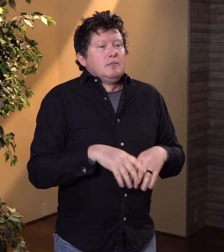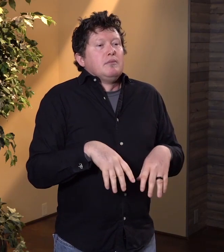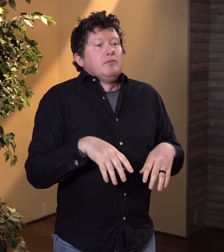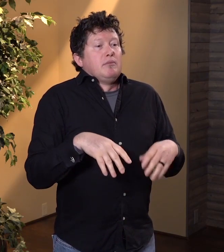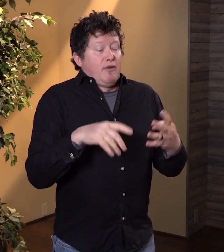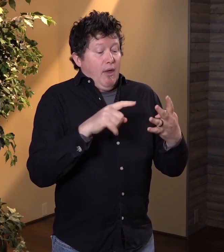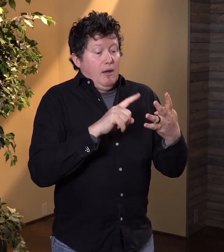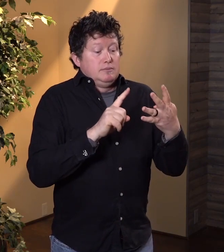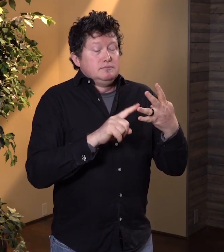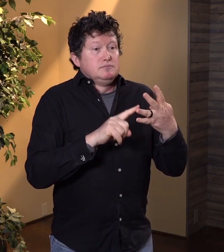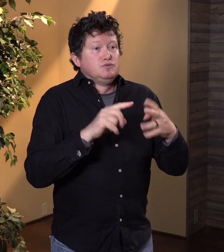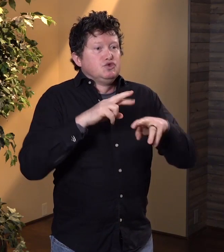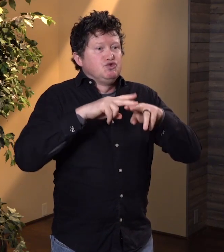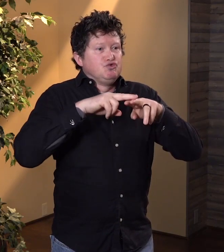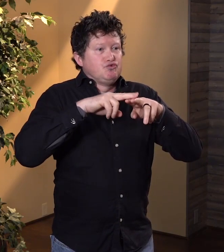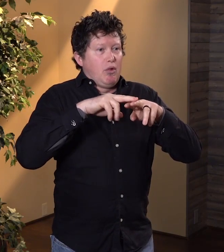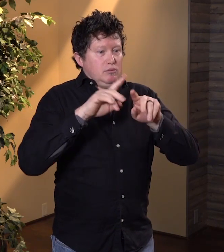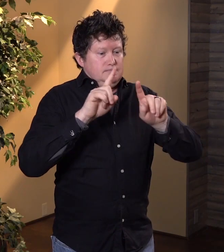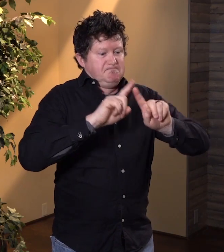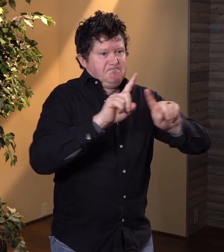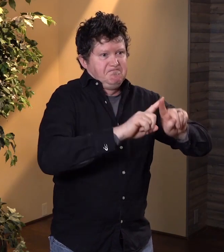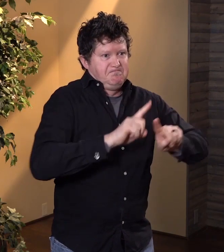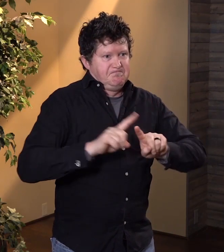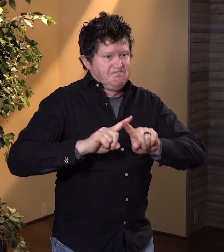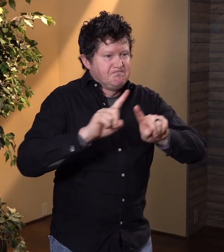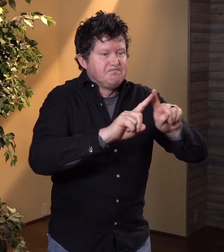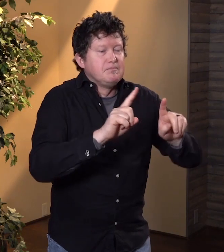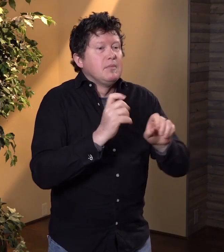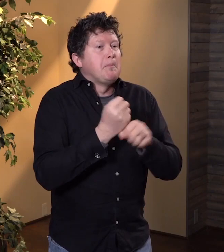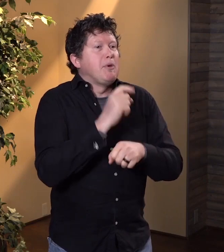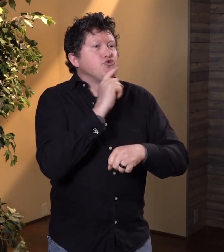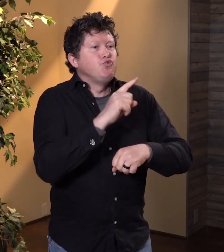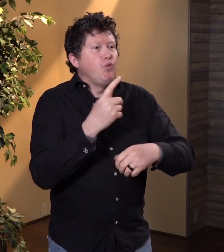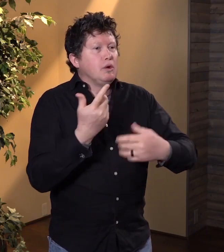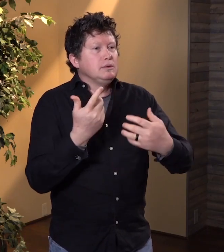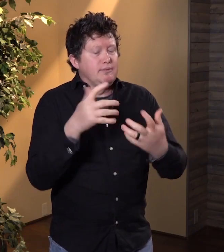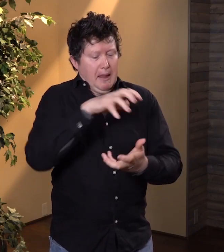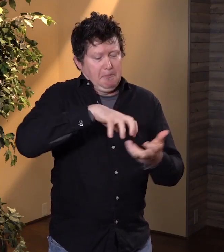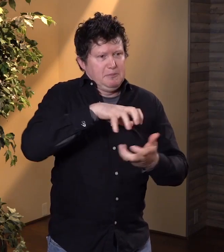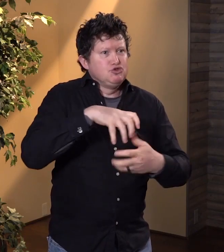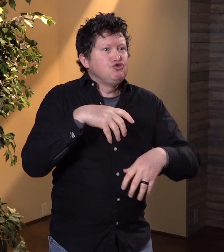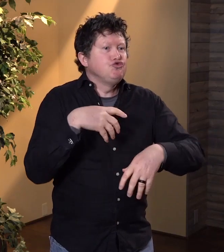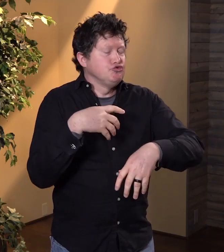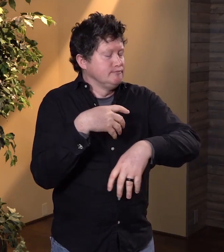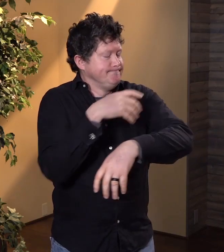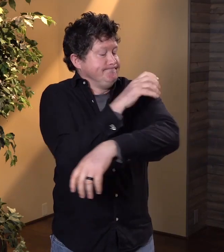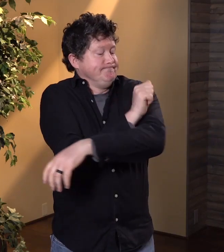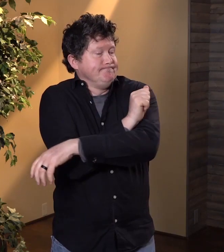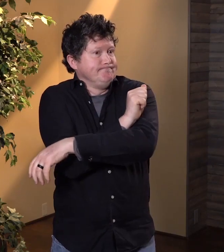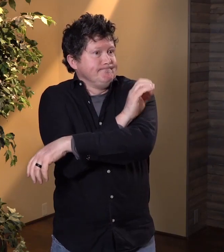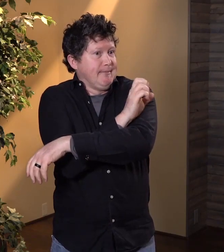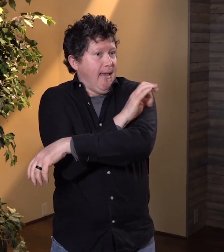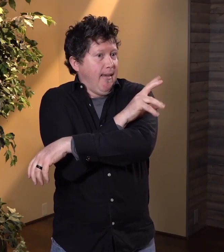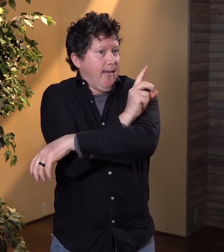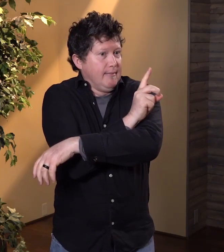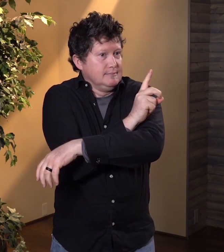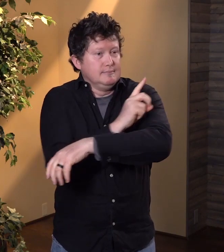third ingredient is a potassium chloride, which works with the acid and the base to maintain